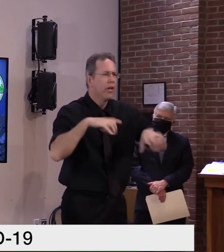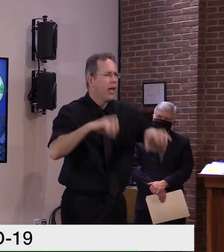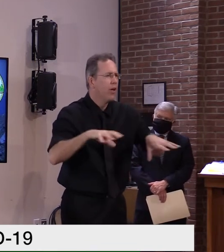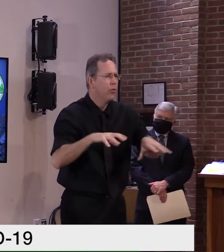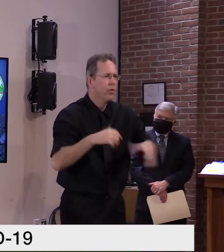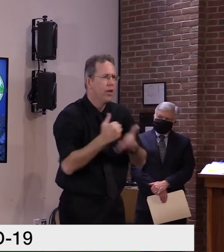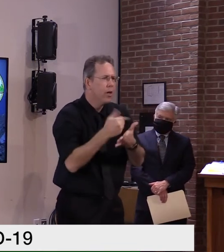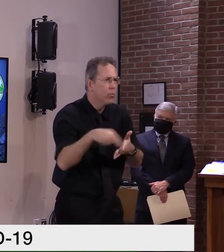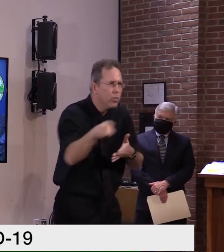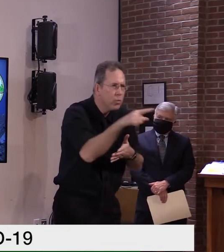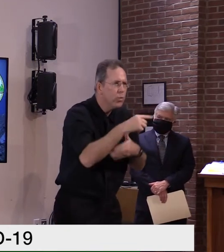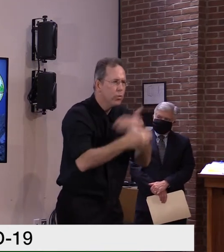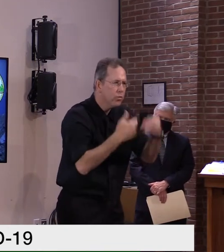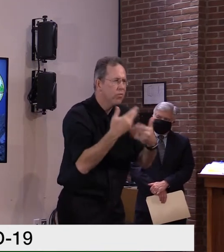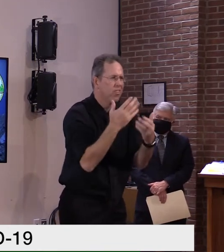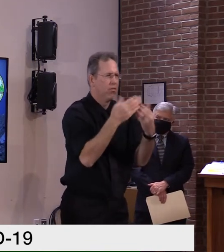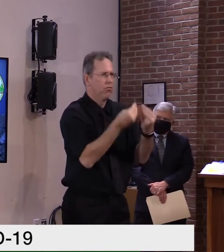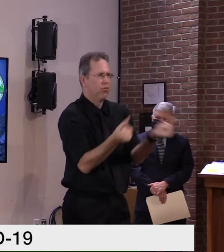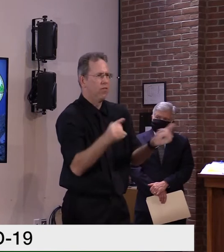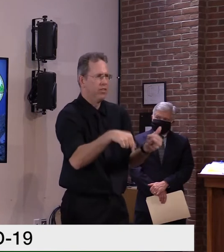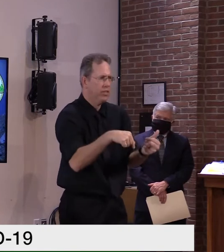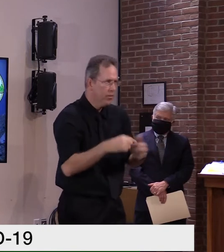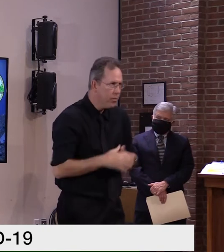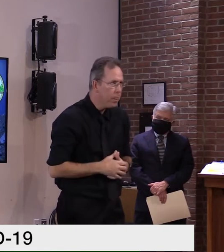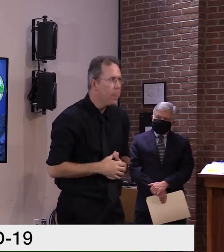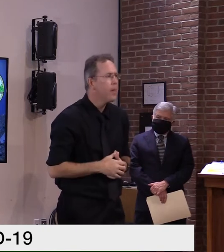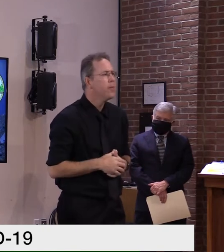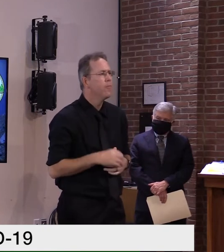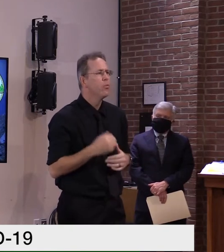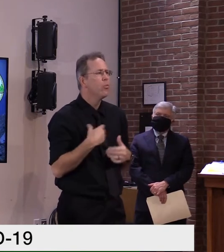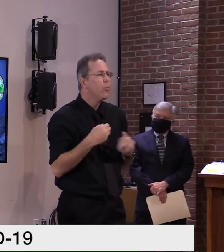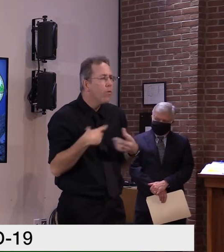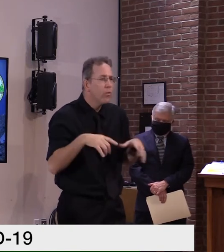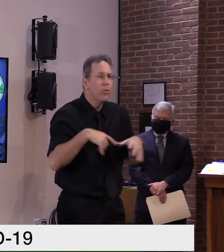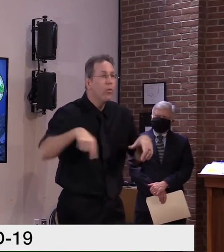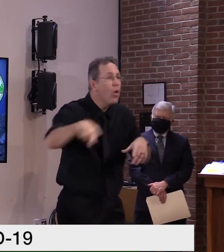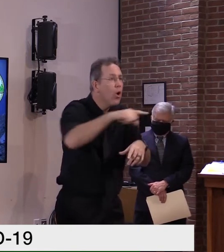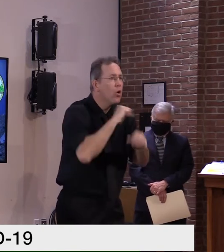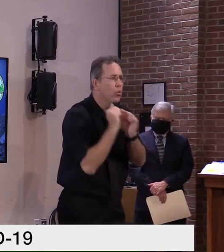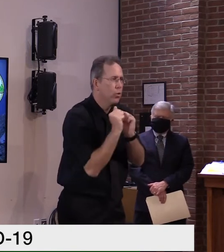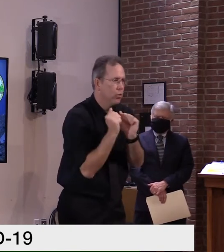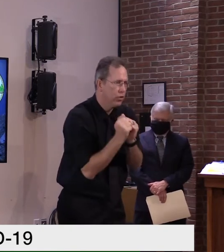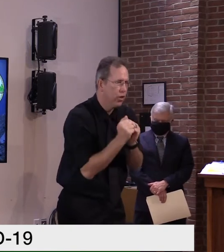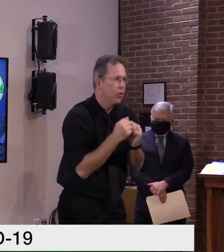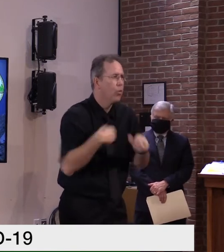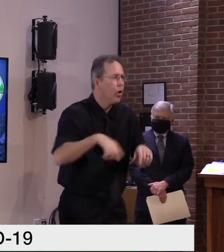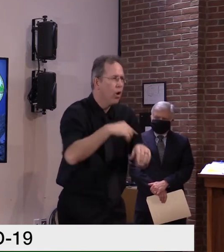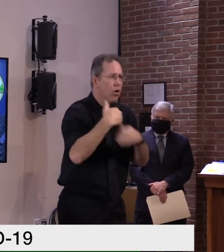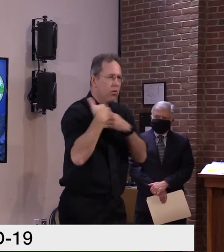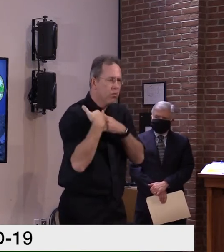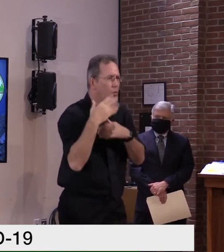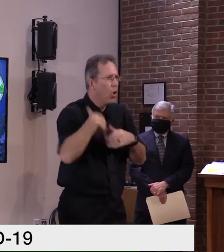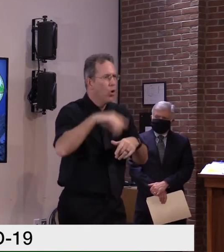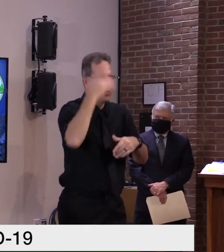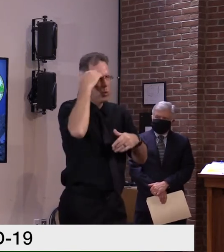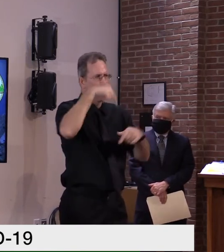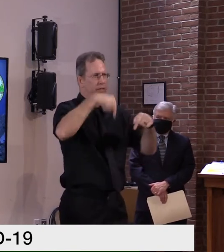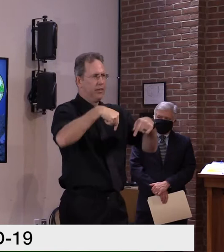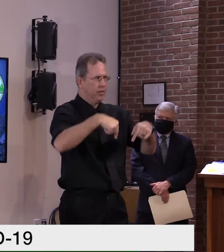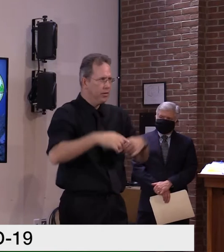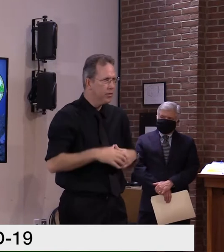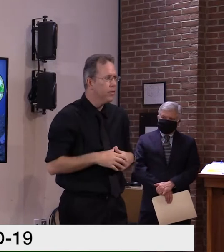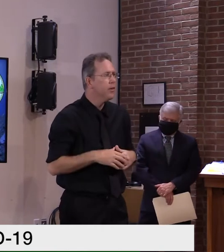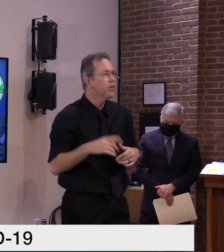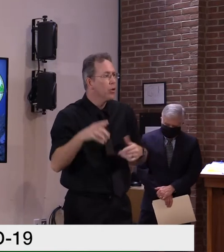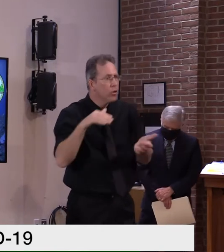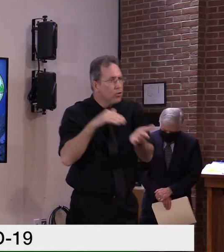within, I'll do everything within my power. We'll do everything in our power. I know Secretary Smith, Dr. Levine share the